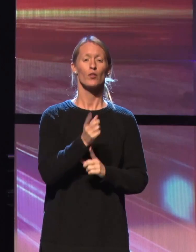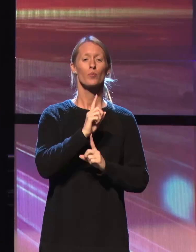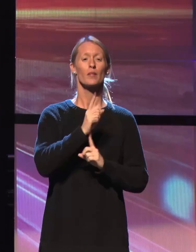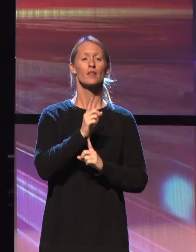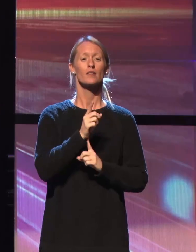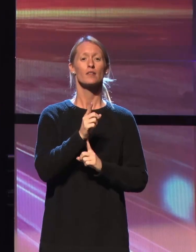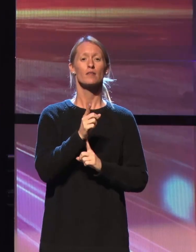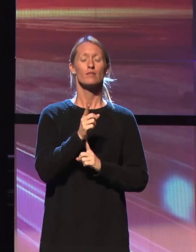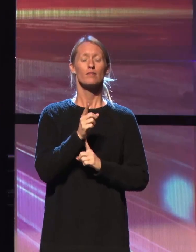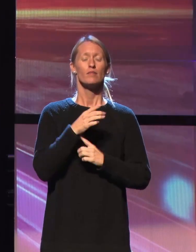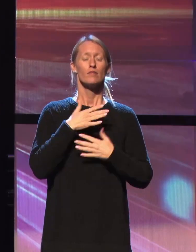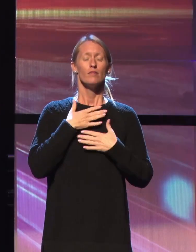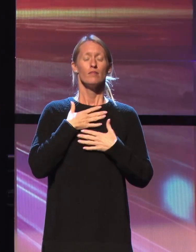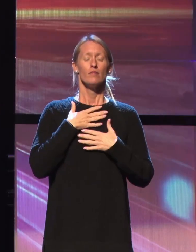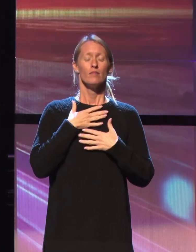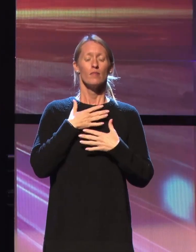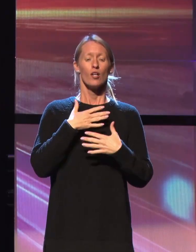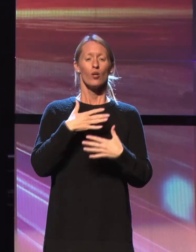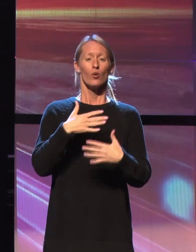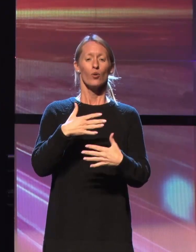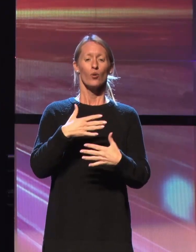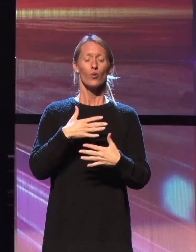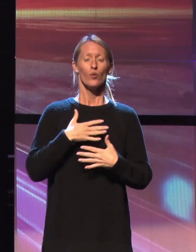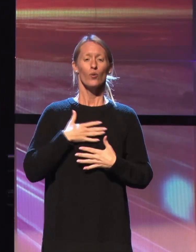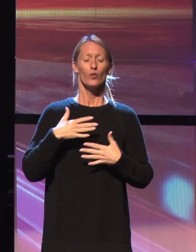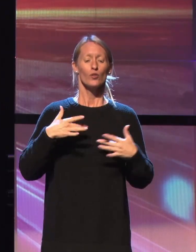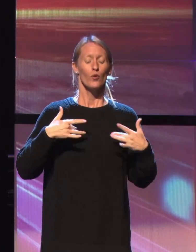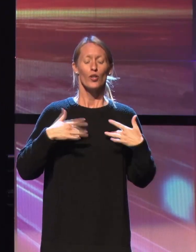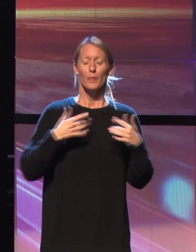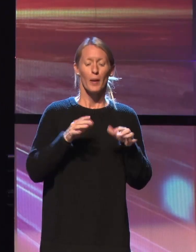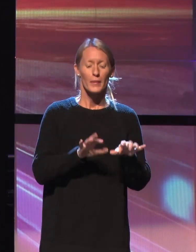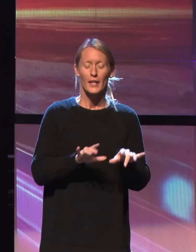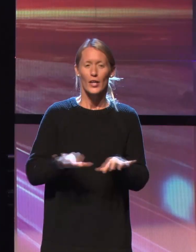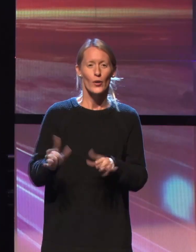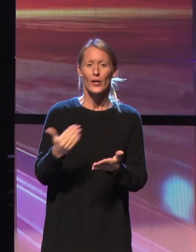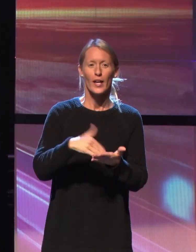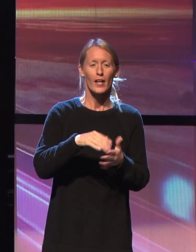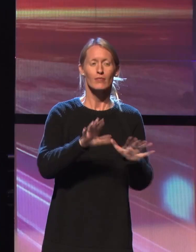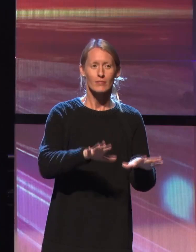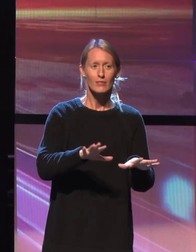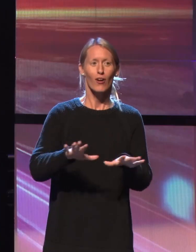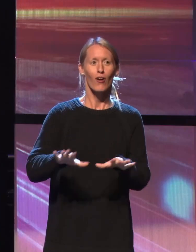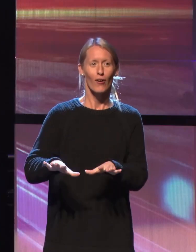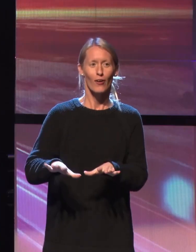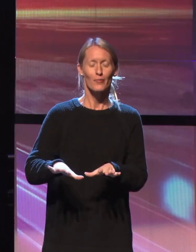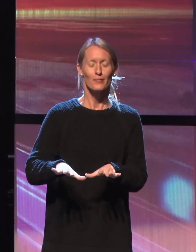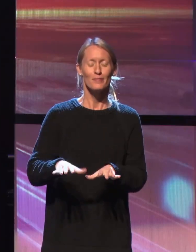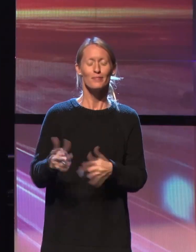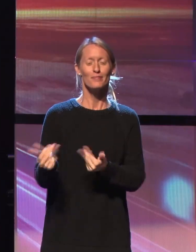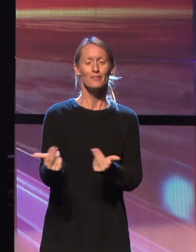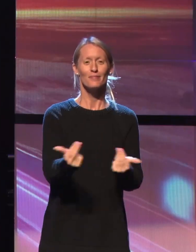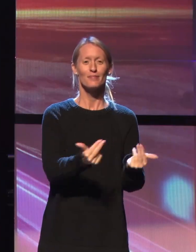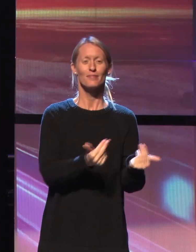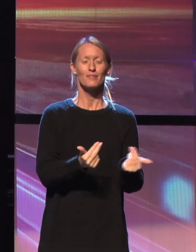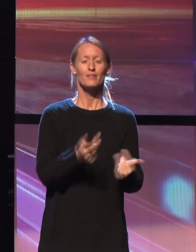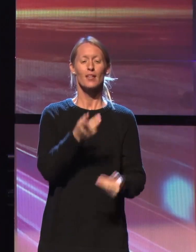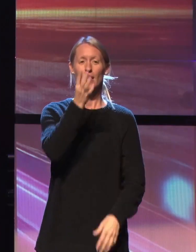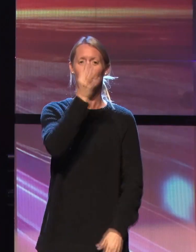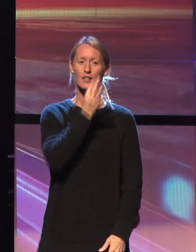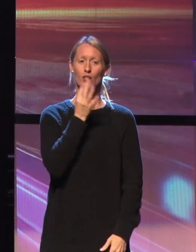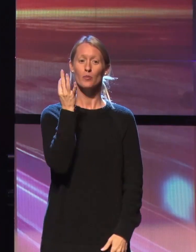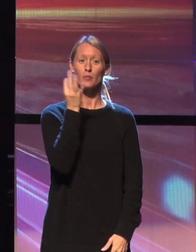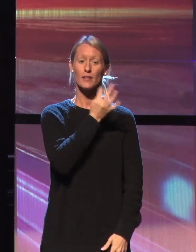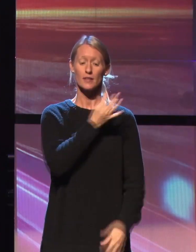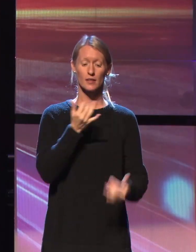breathe. You don't have to worry, I'm not playing the piano again. Everybody can calm down. But as we have communion today, I